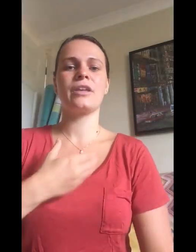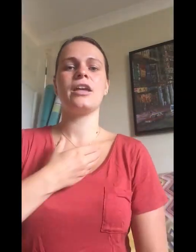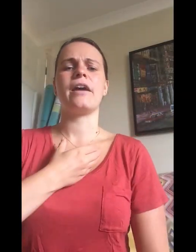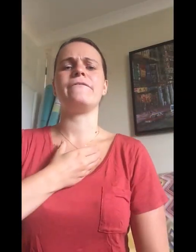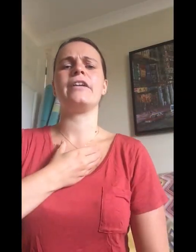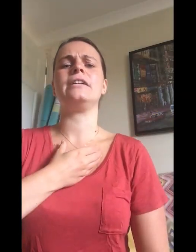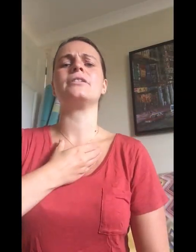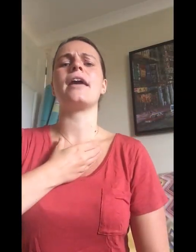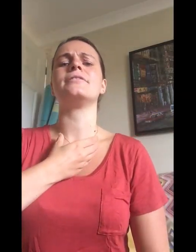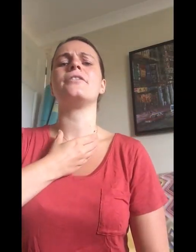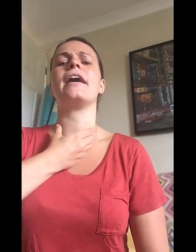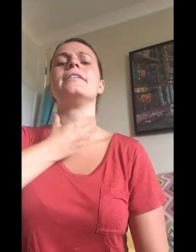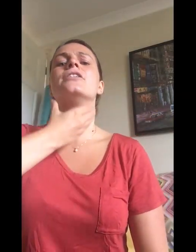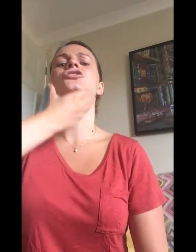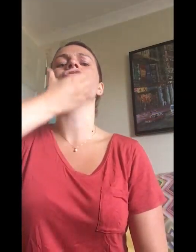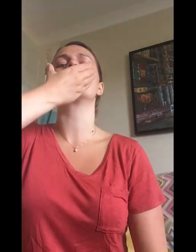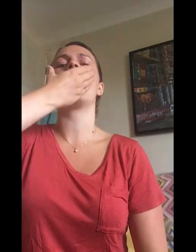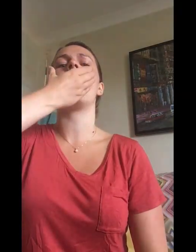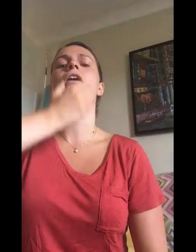They have very long necks, don't they? So it's giraffe.